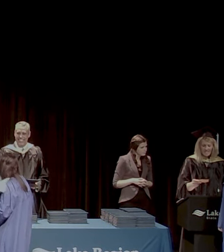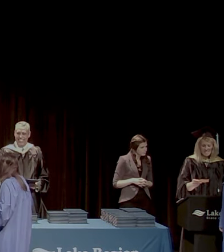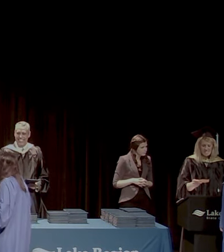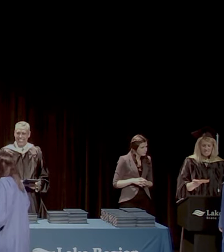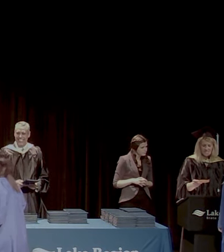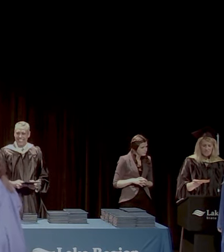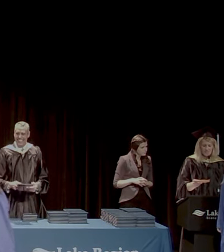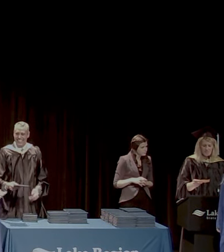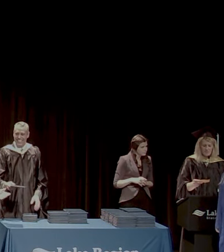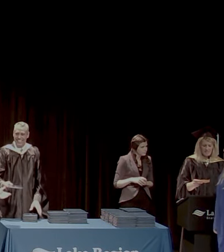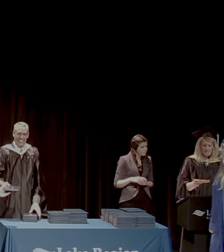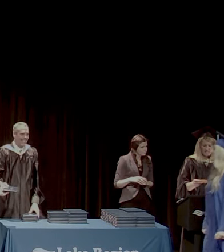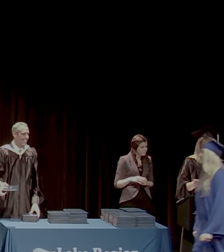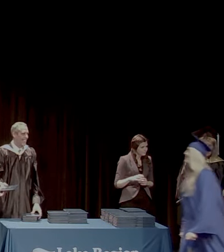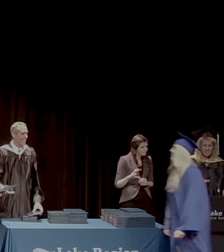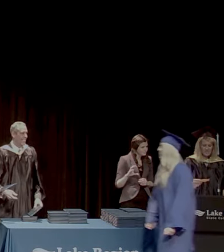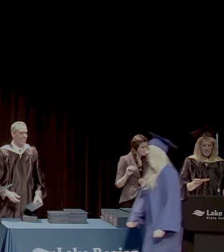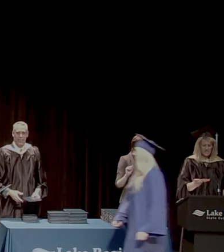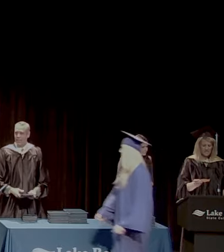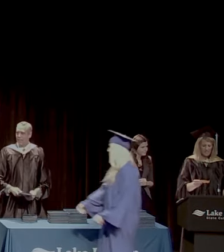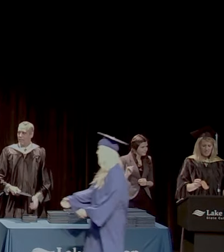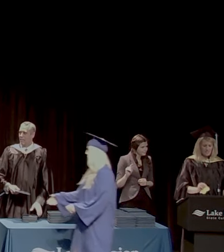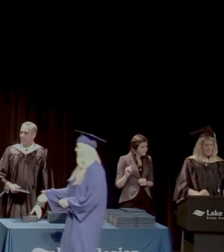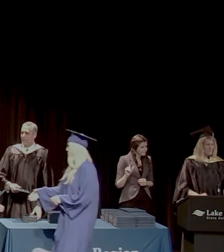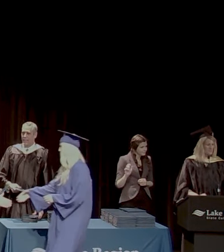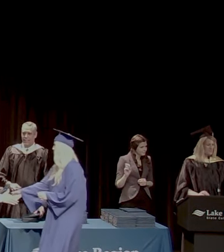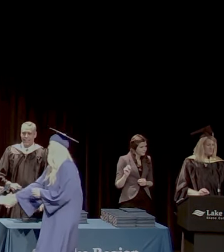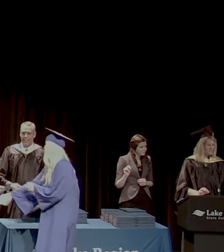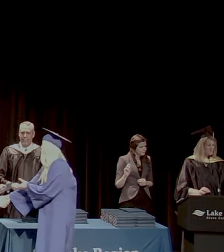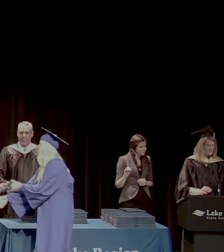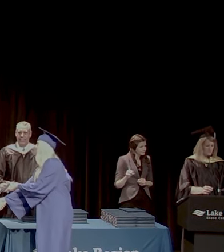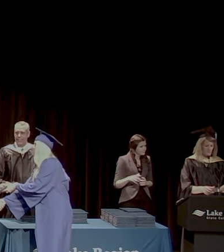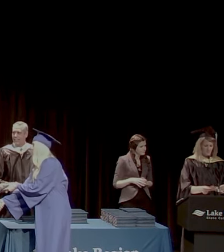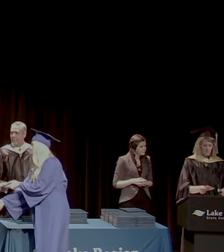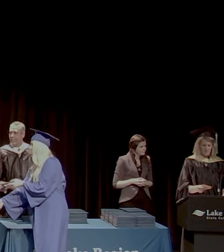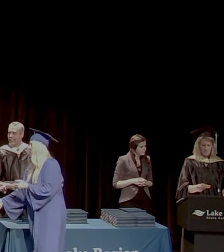Caitlin Denton, Associate in Applied Science, Associate Degree Nurse.